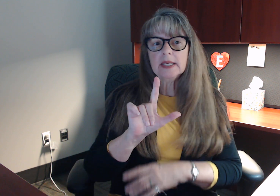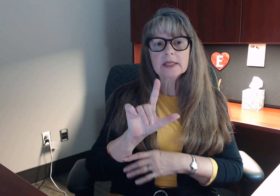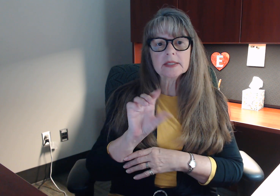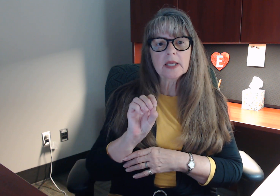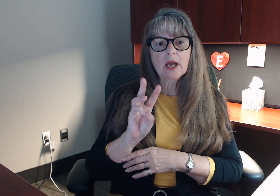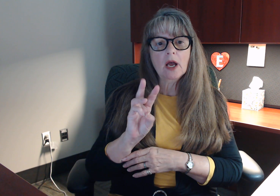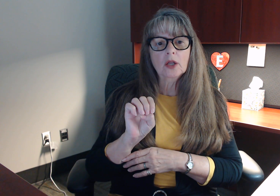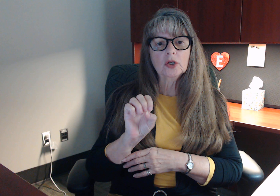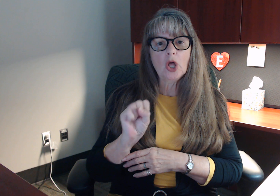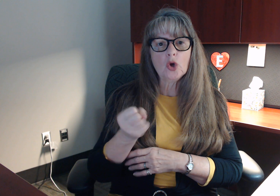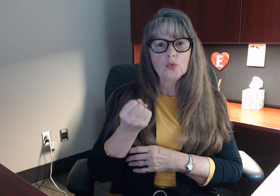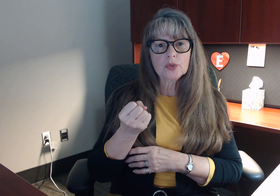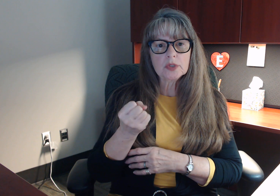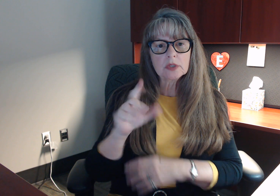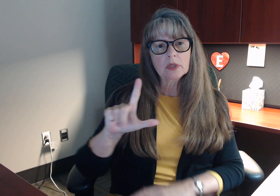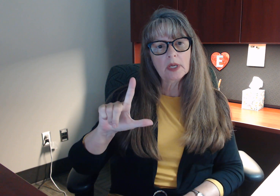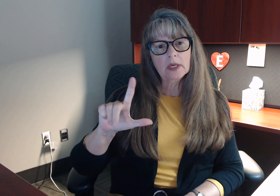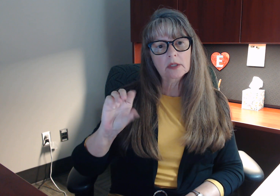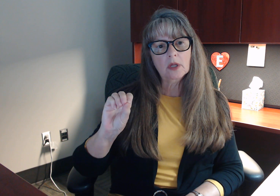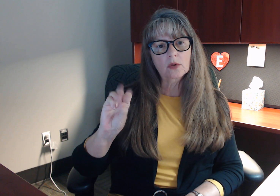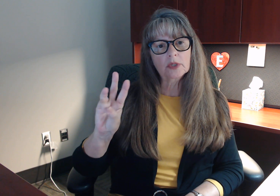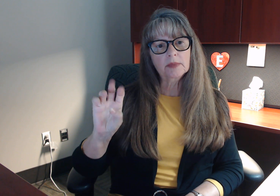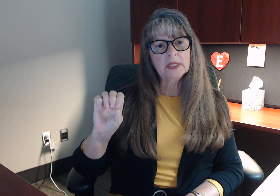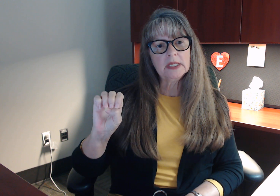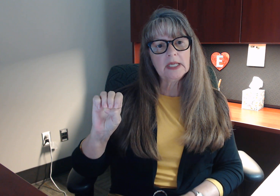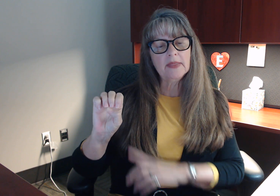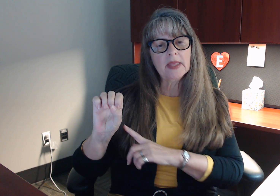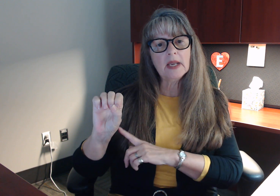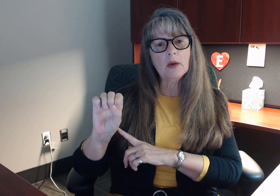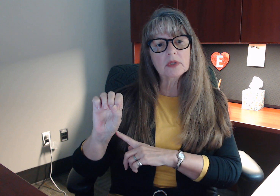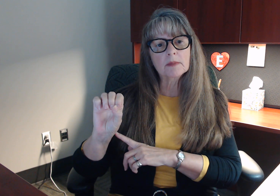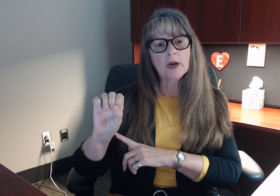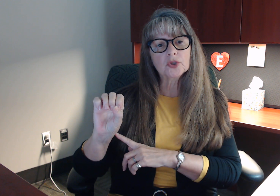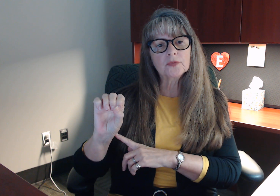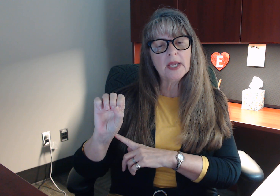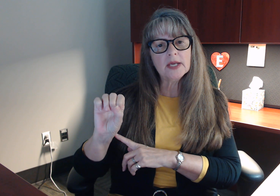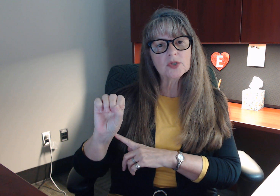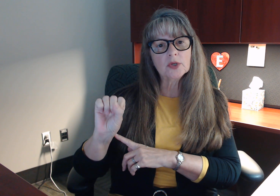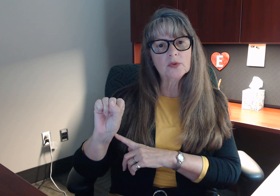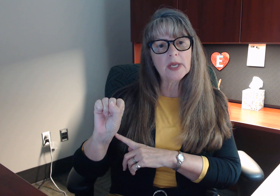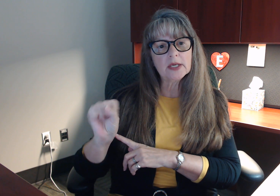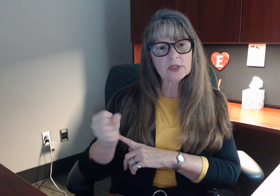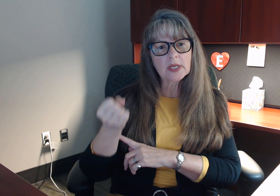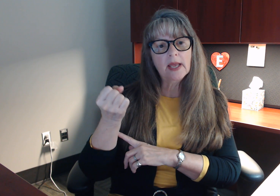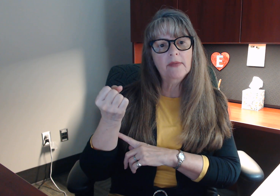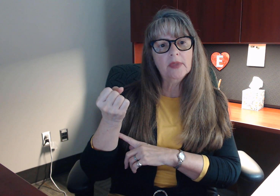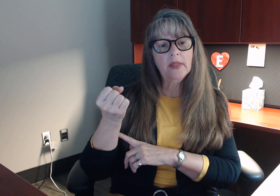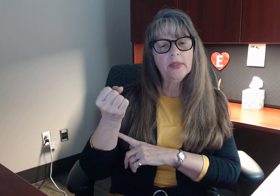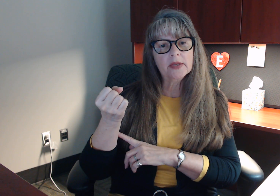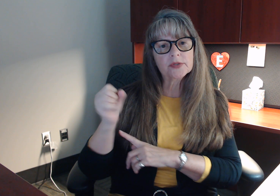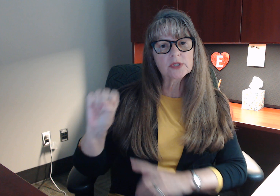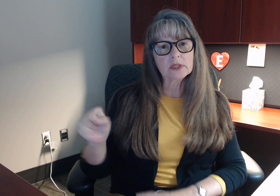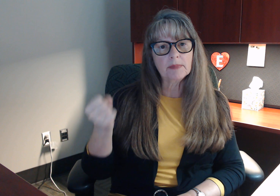is Lowe's. Lowe, and then I want the apostrophe S, so I do the S and then this. This is